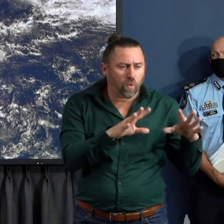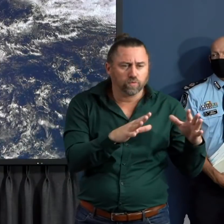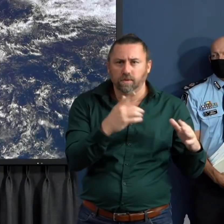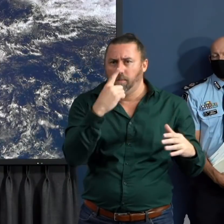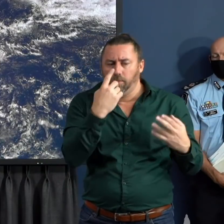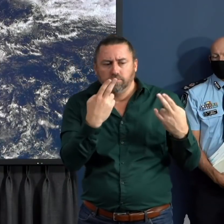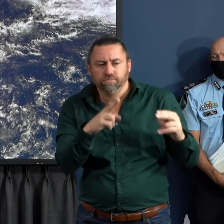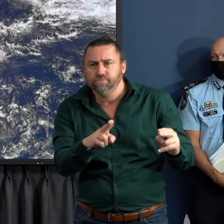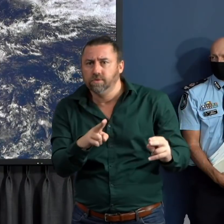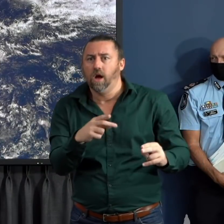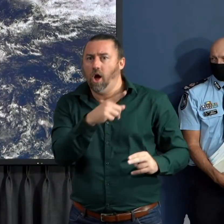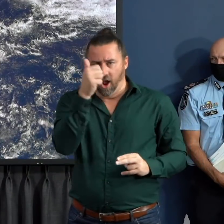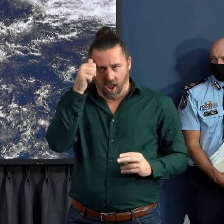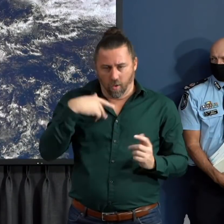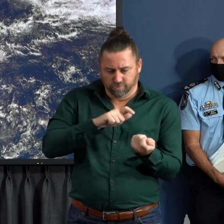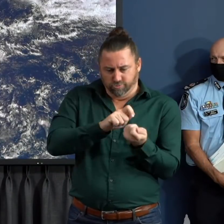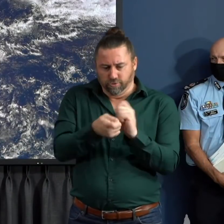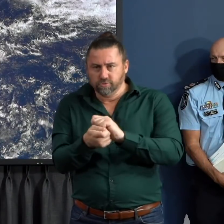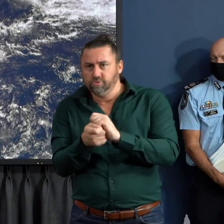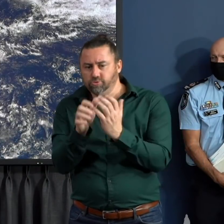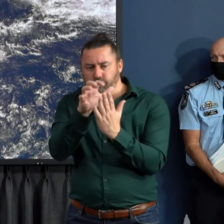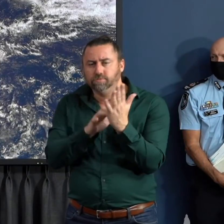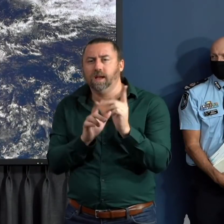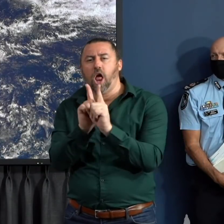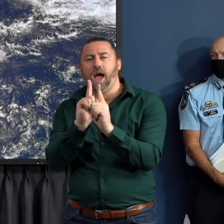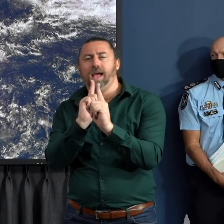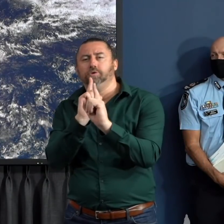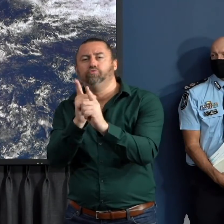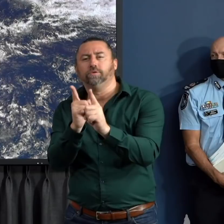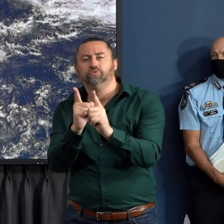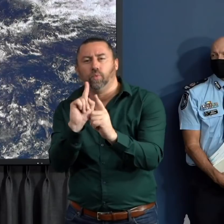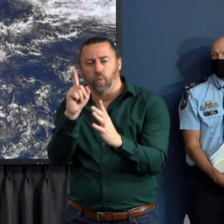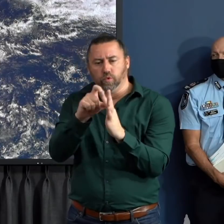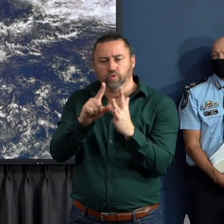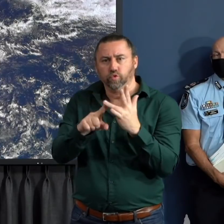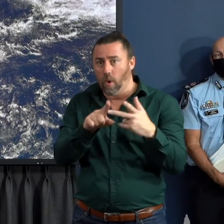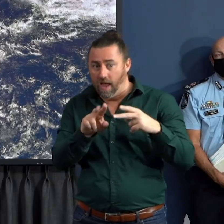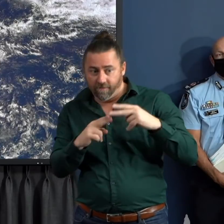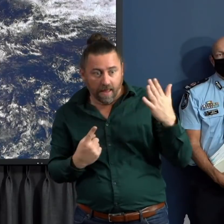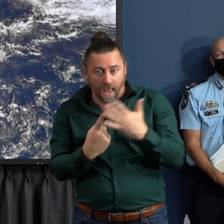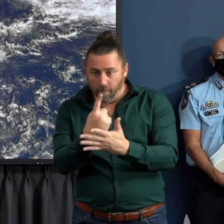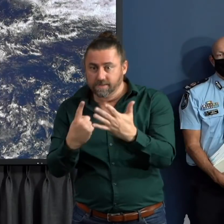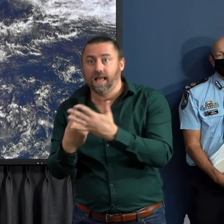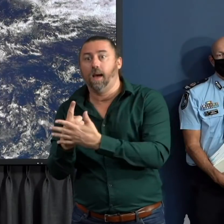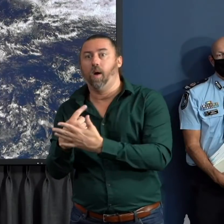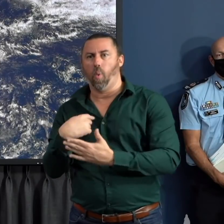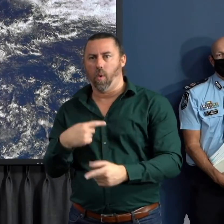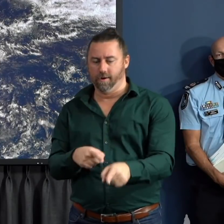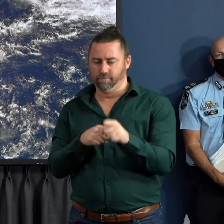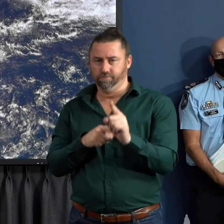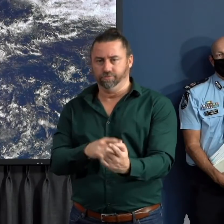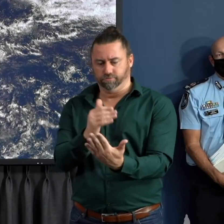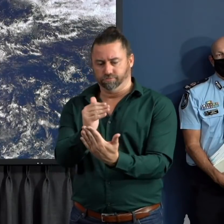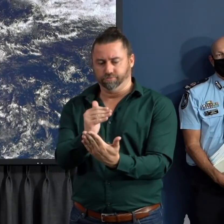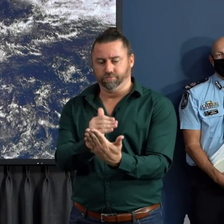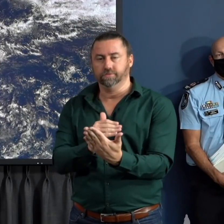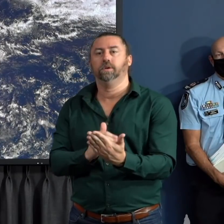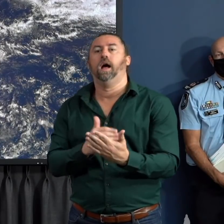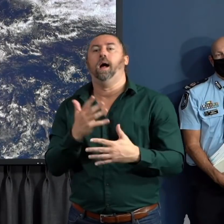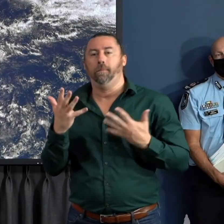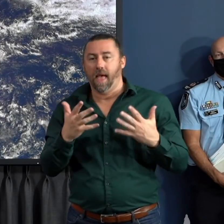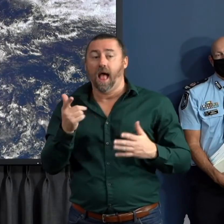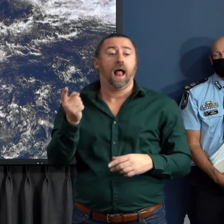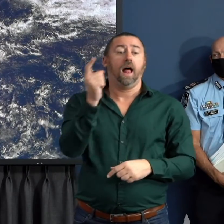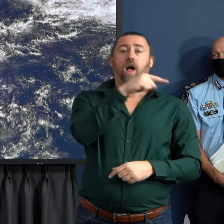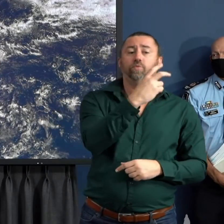been absolutely assured that those dam manuals are being followed, and that means controlled releases.